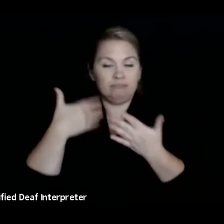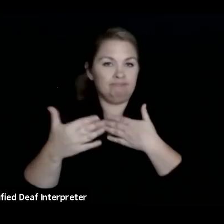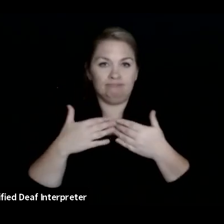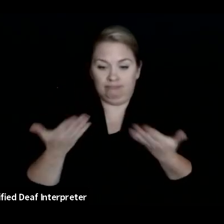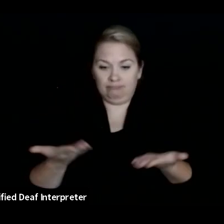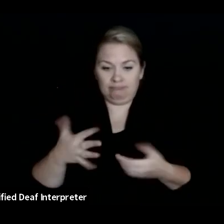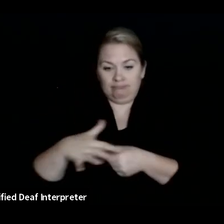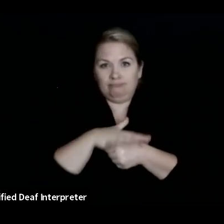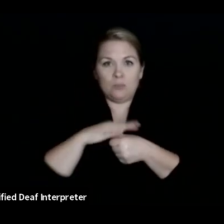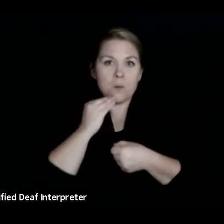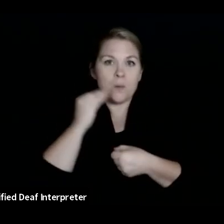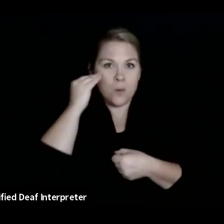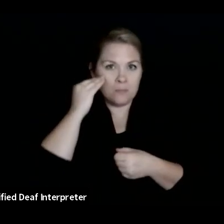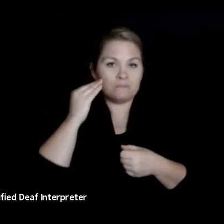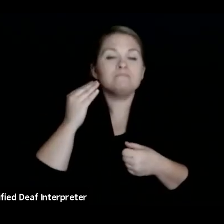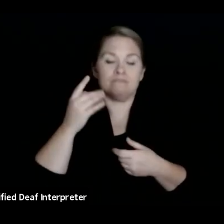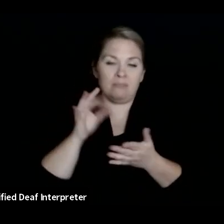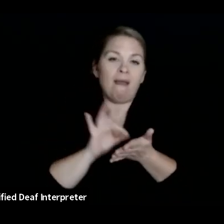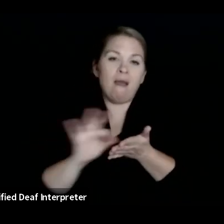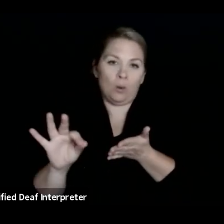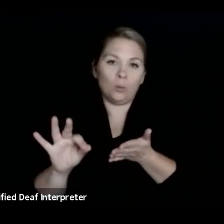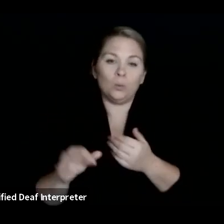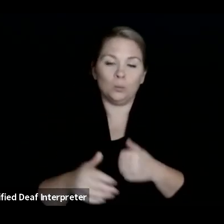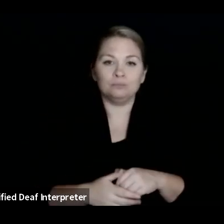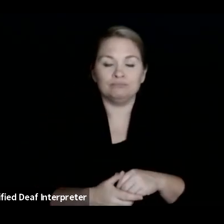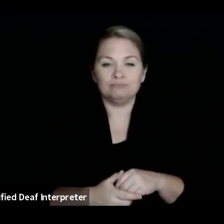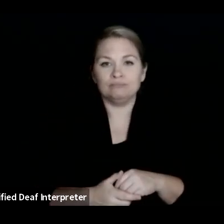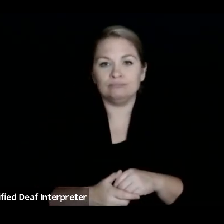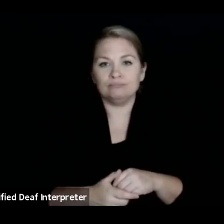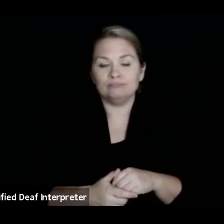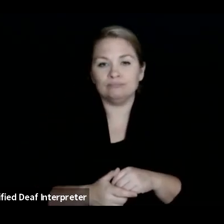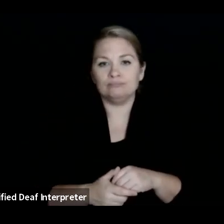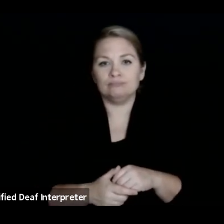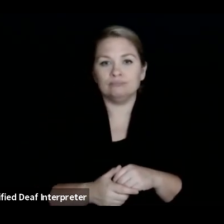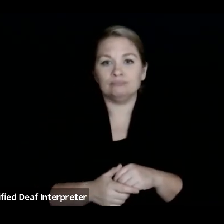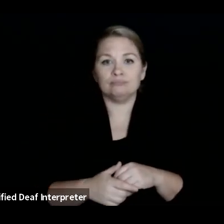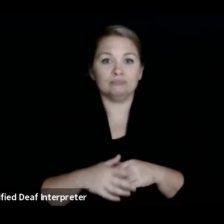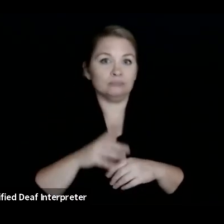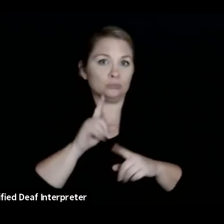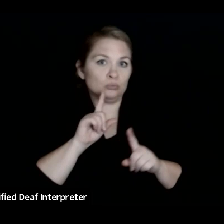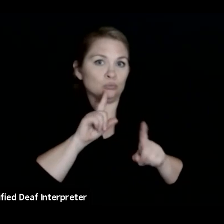is, like, places like Beltrami County have seen increases